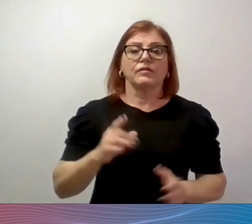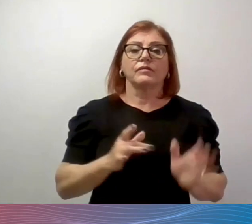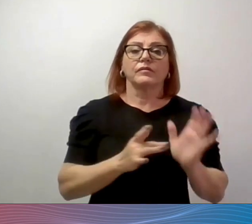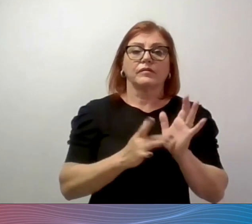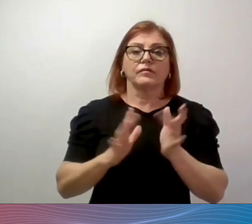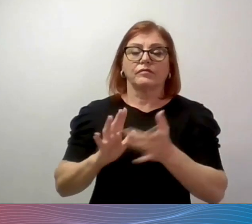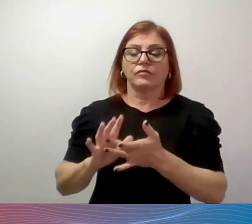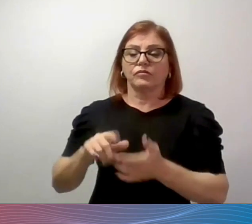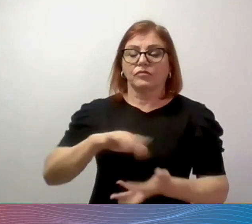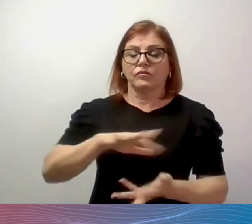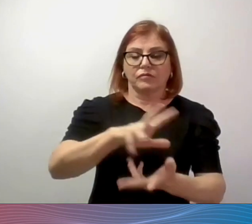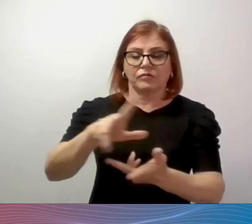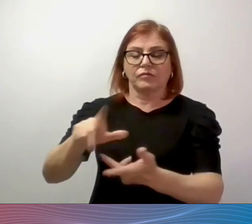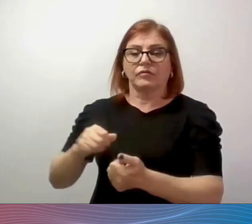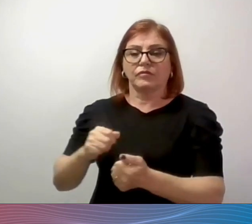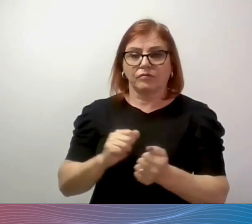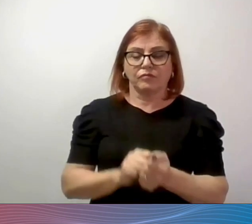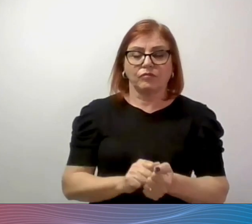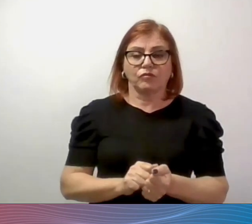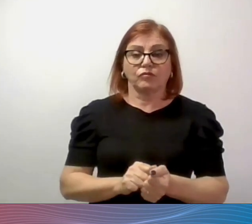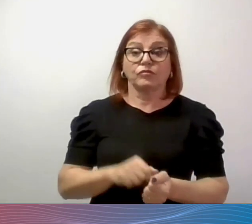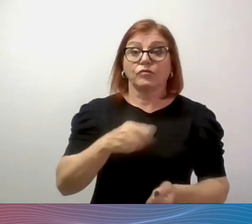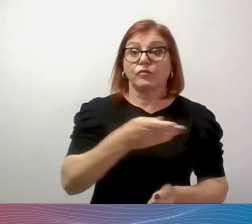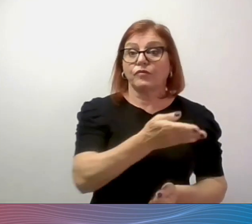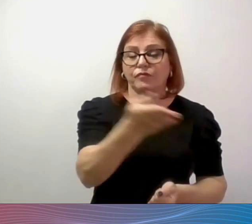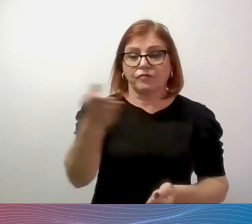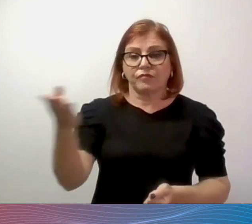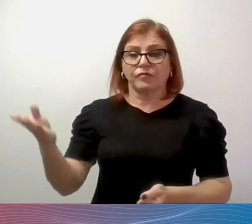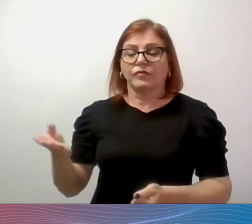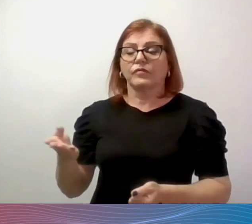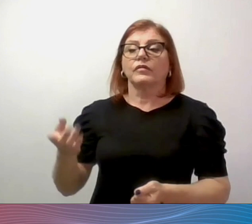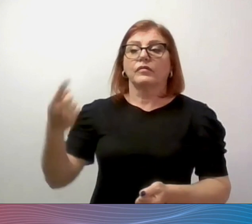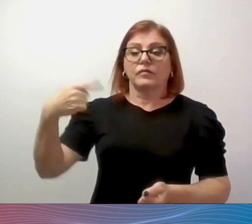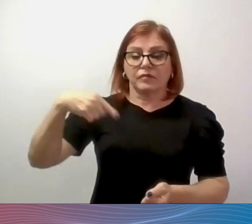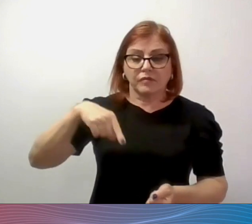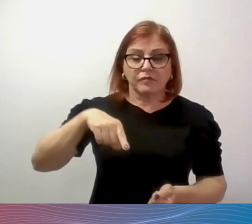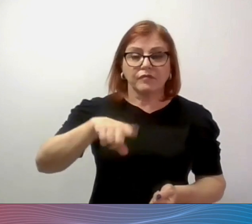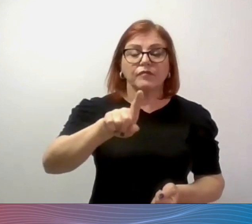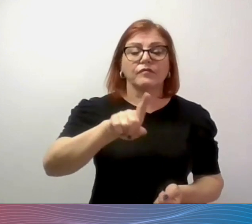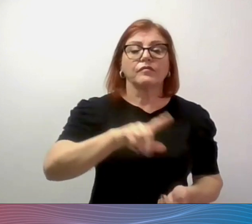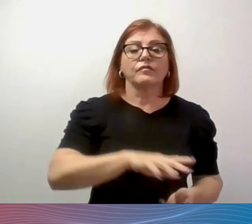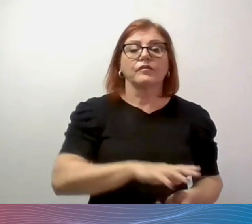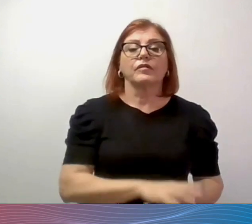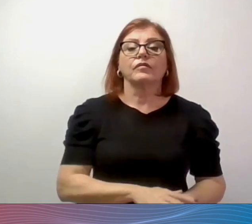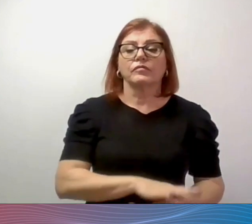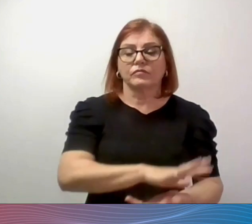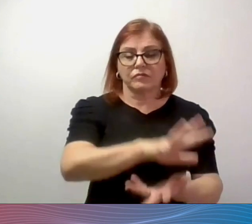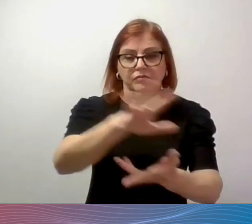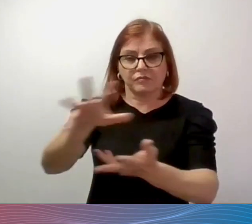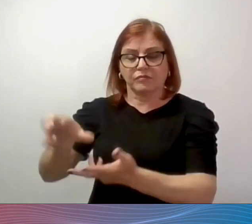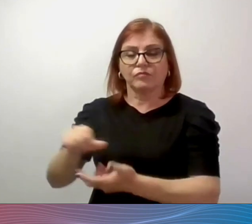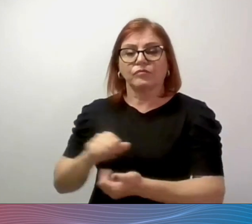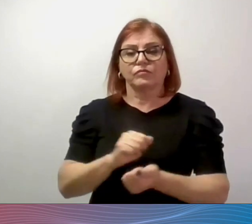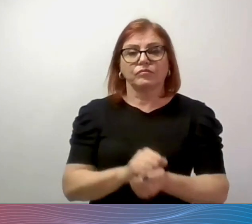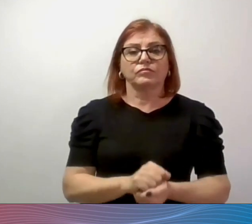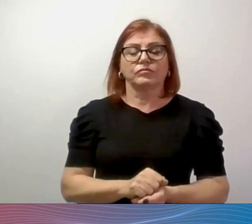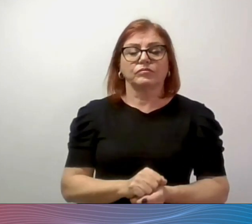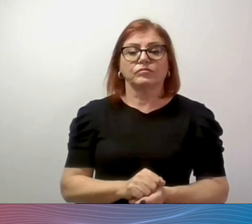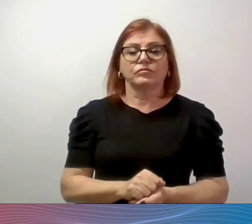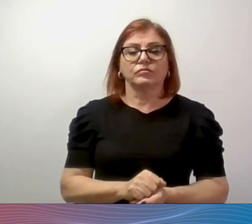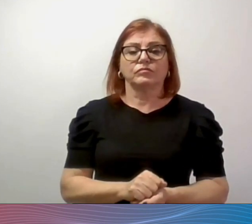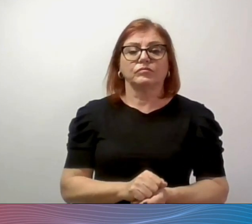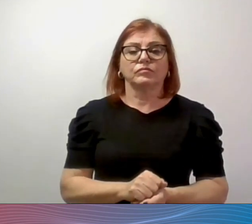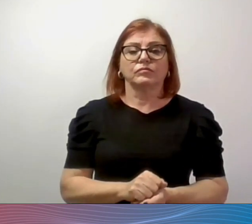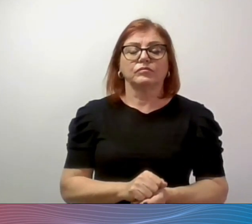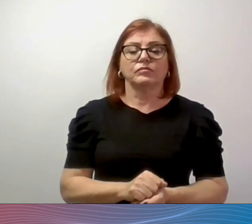world. Nós não somos do mundo. We are not of this world. Mas o Senhor nos mandou ao mundo. But the Lord sent out to the world. Para tirar